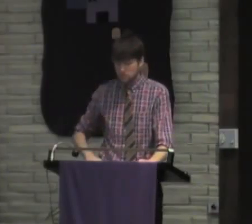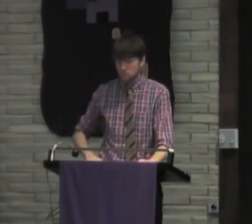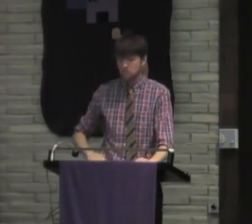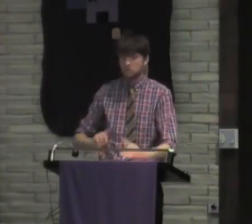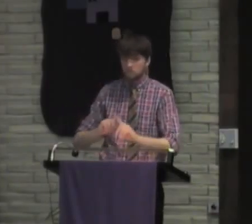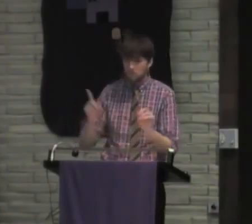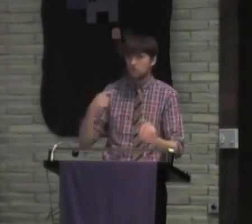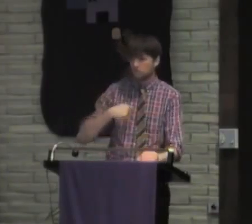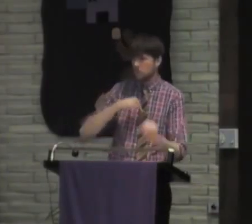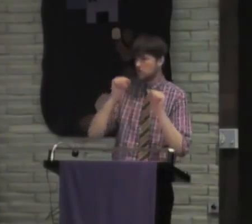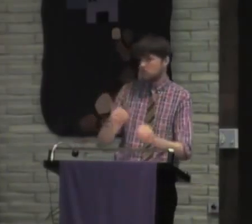them.